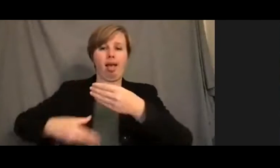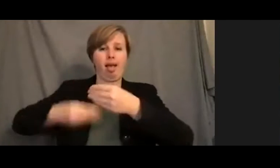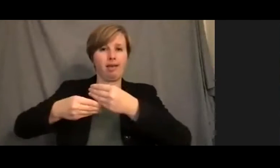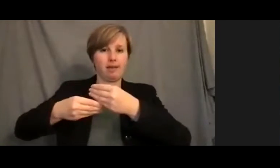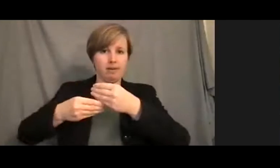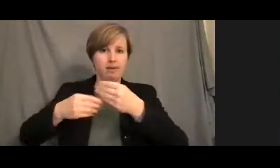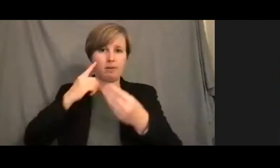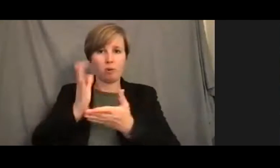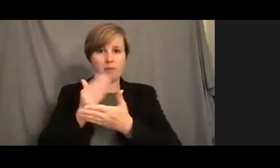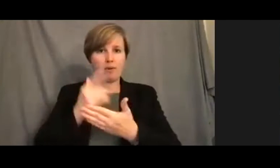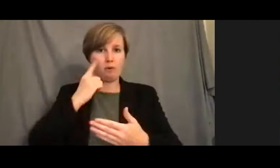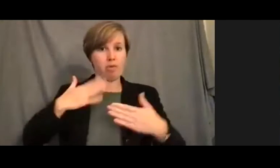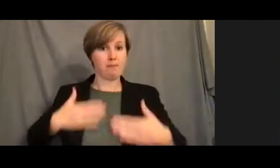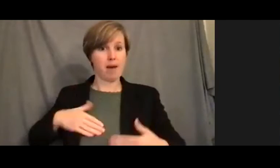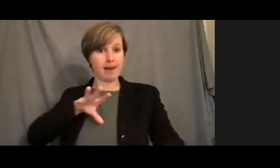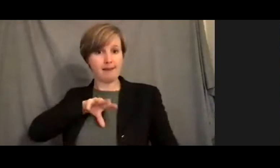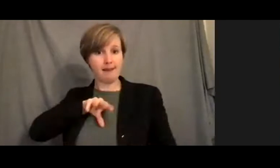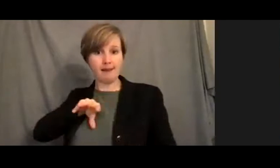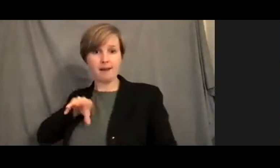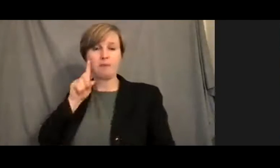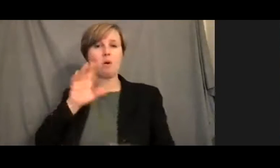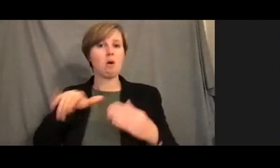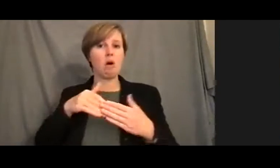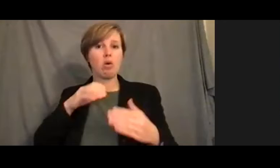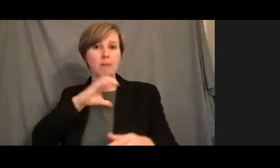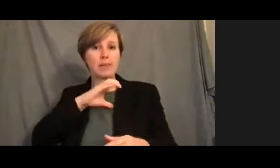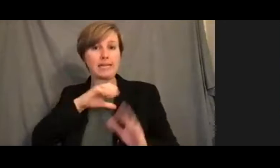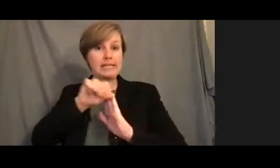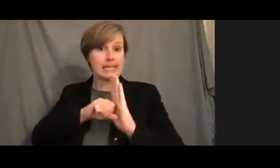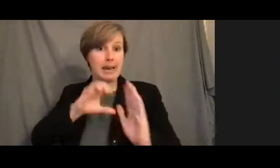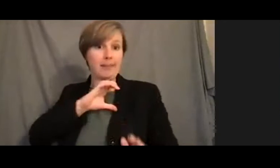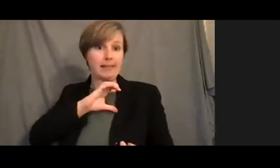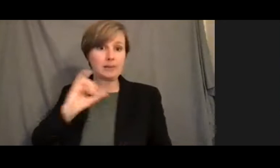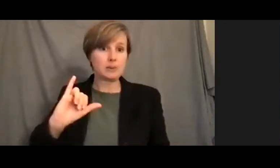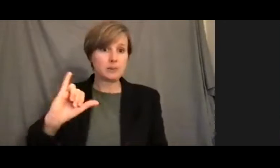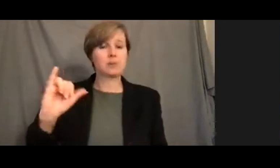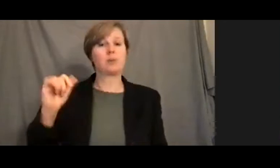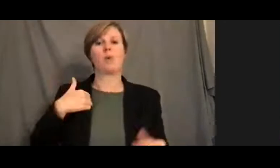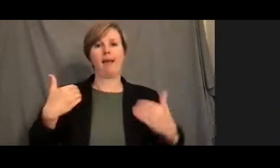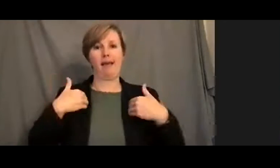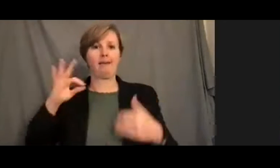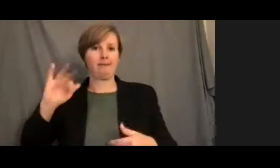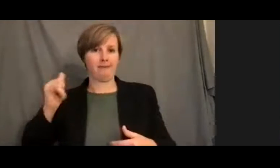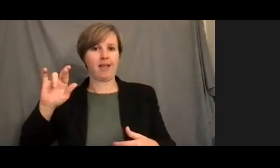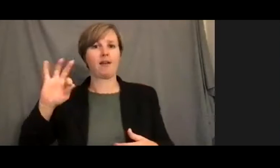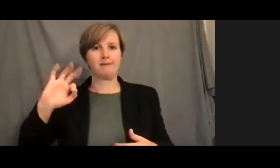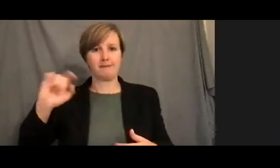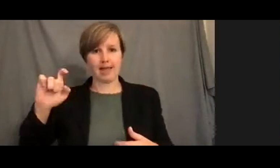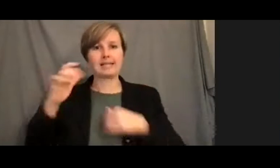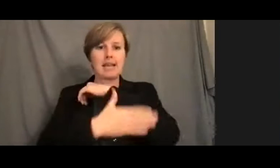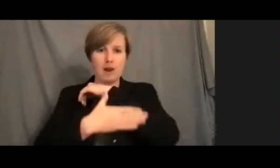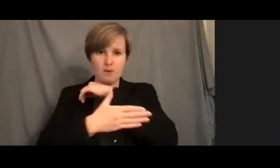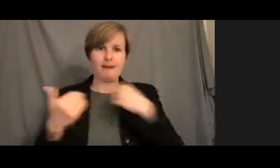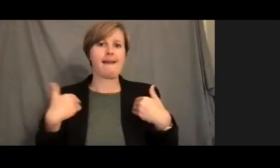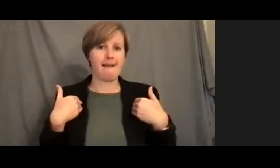is for body cams on all of our police and state police. We have them in Fairfax County now. They started, one